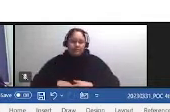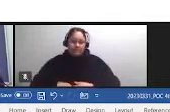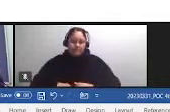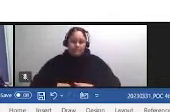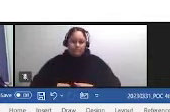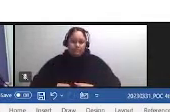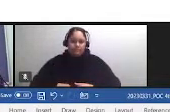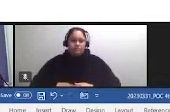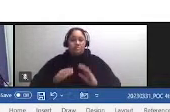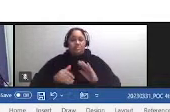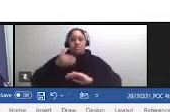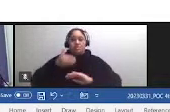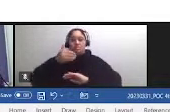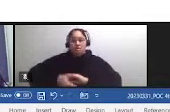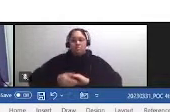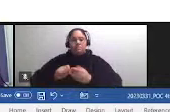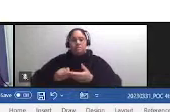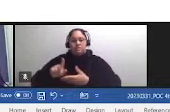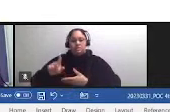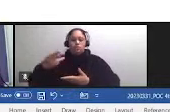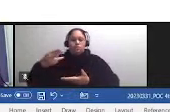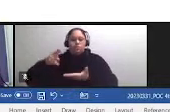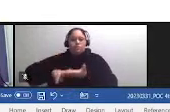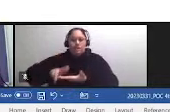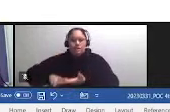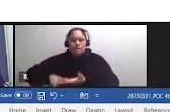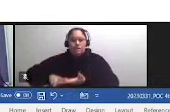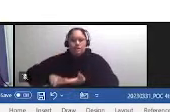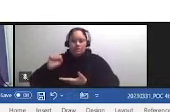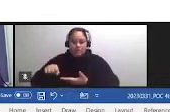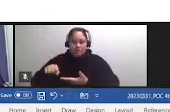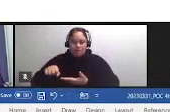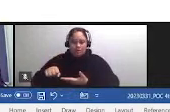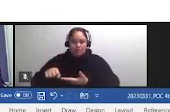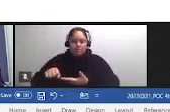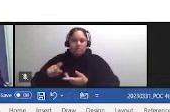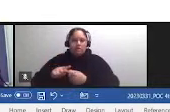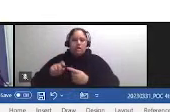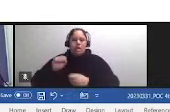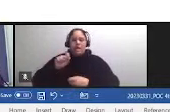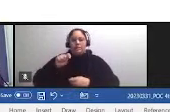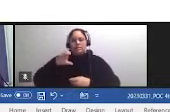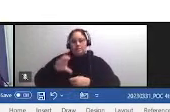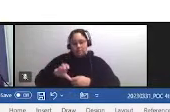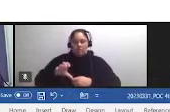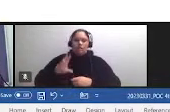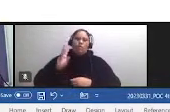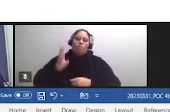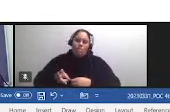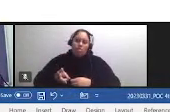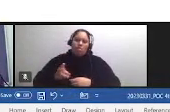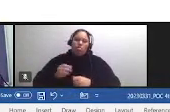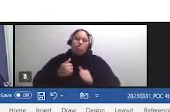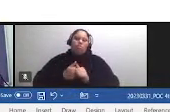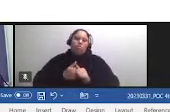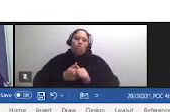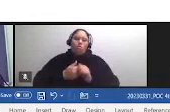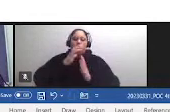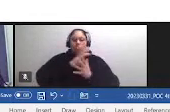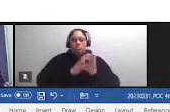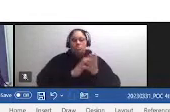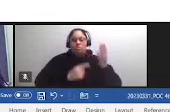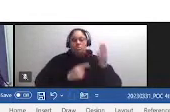and thereafter, Chair, I will send it to you for signature, and then it will be ATC, Chairperson, as per the